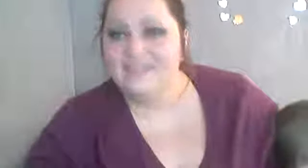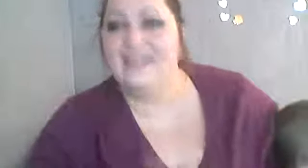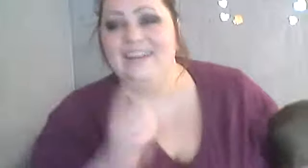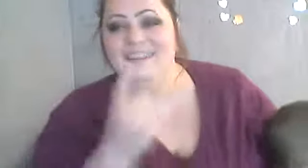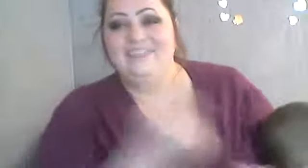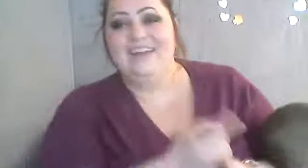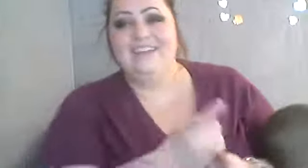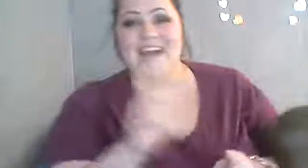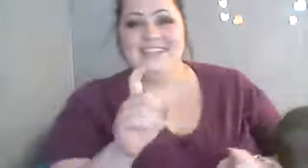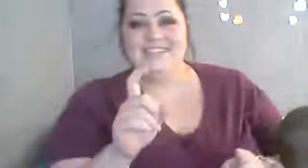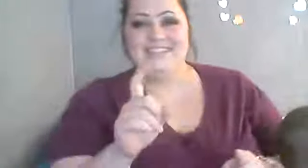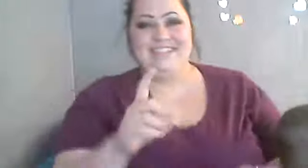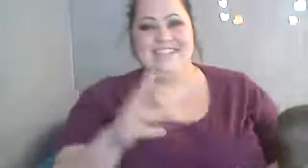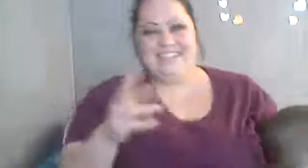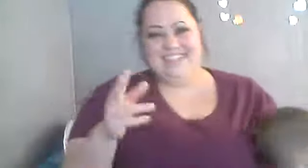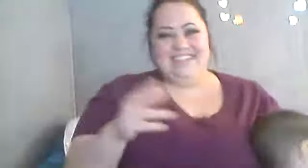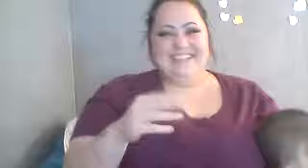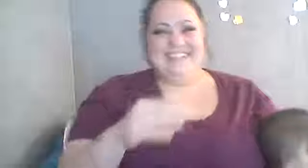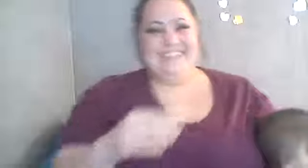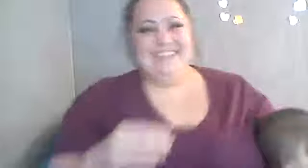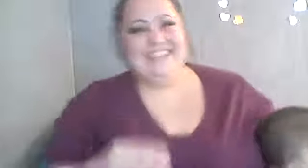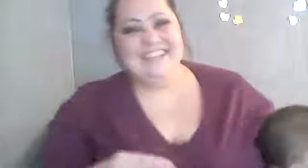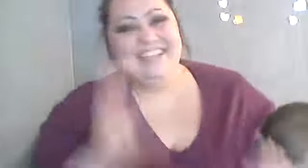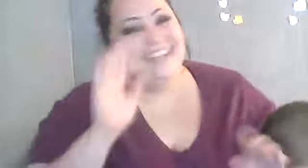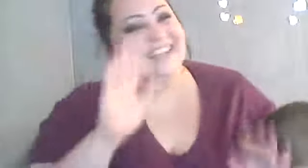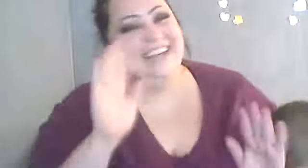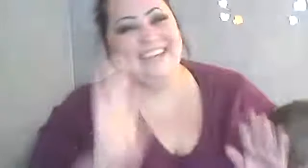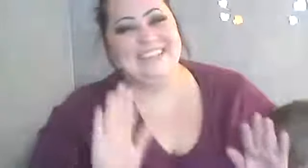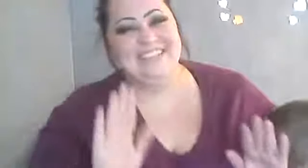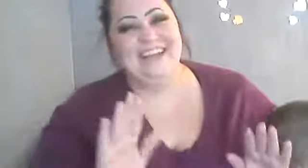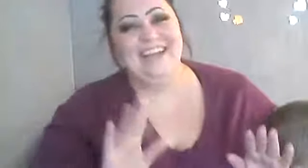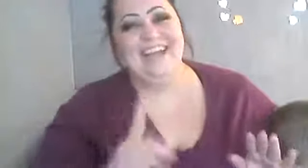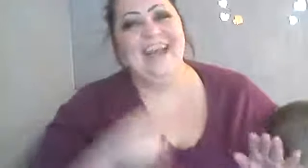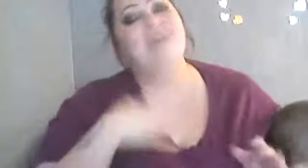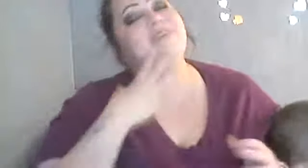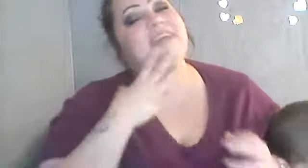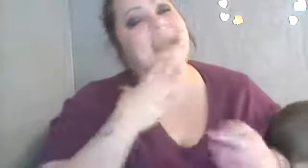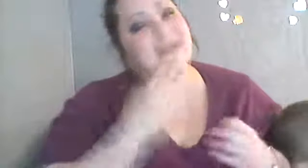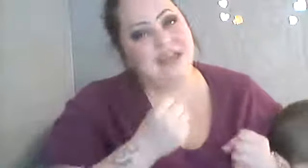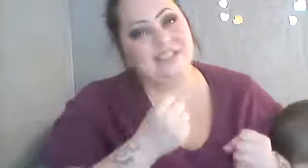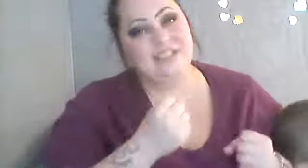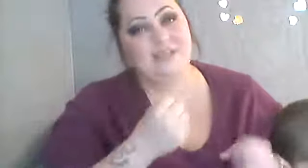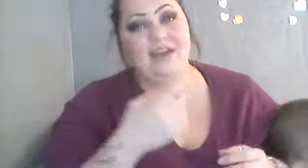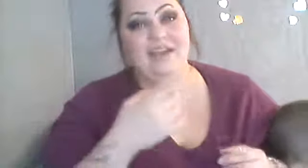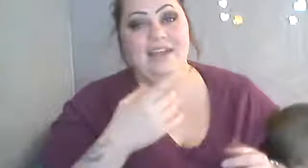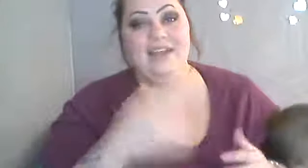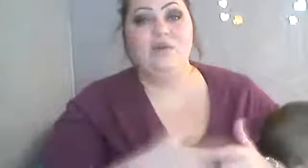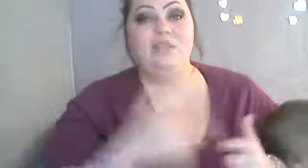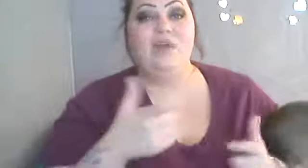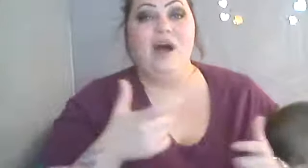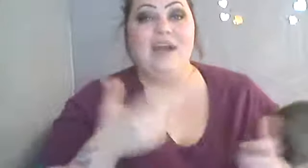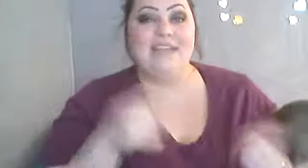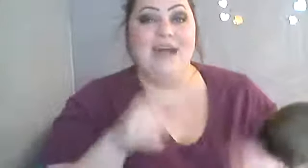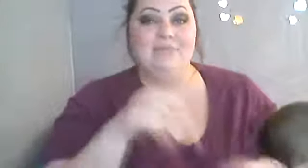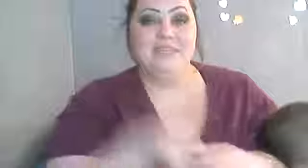I know, right? To ask questions. You guys are great. I really am passionate about it. And I know a lot has happened in